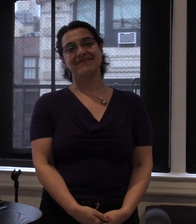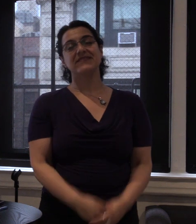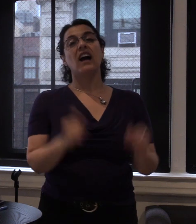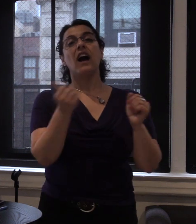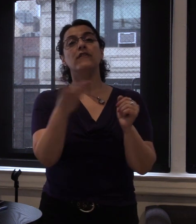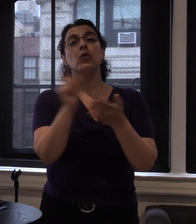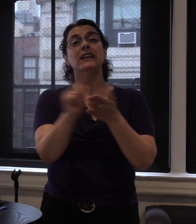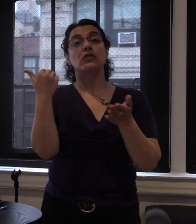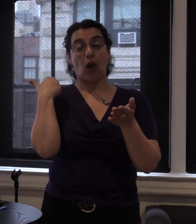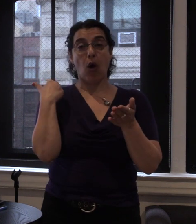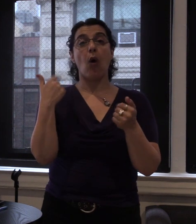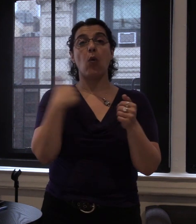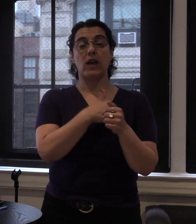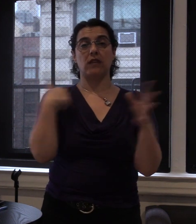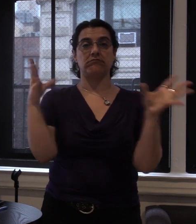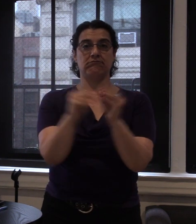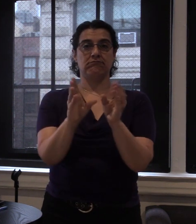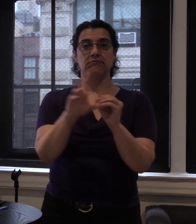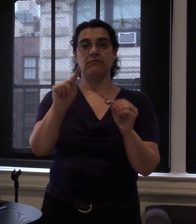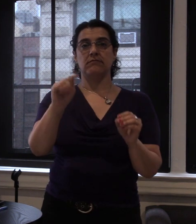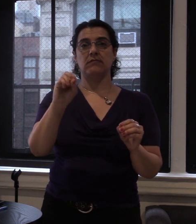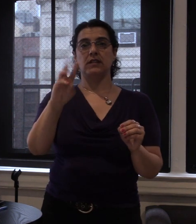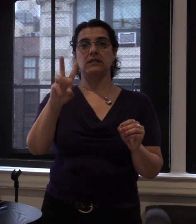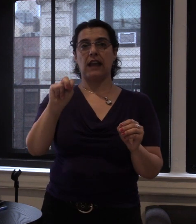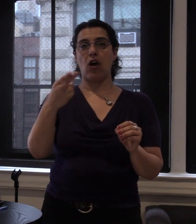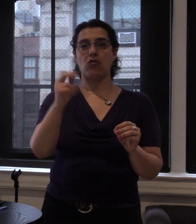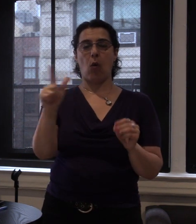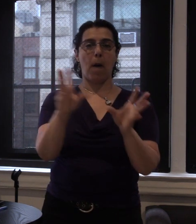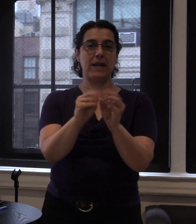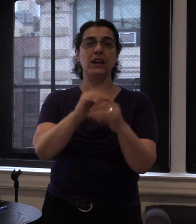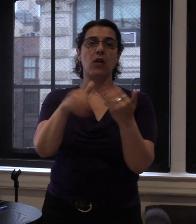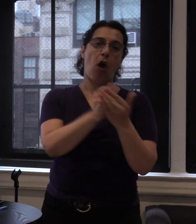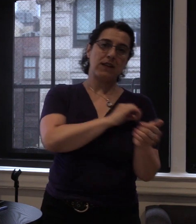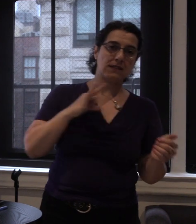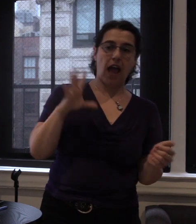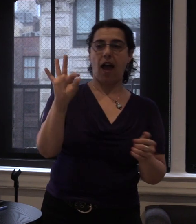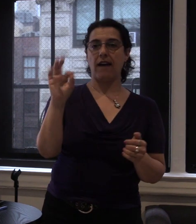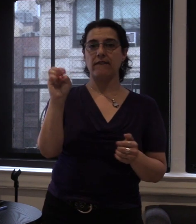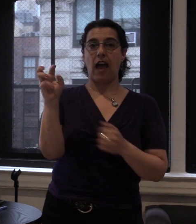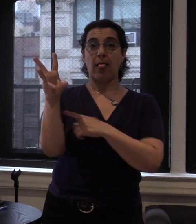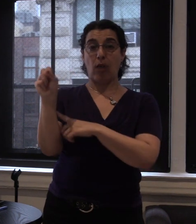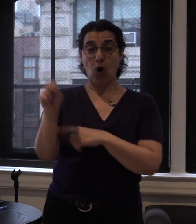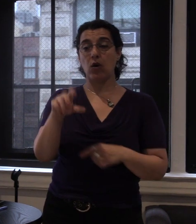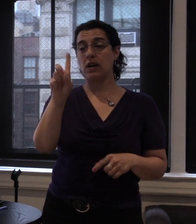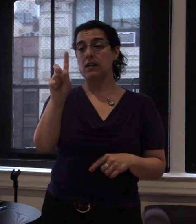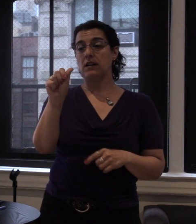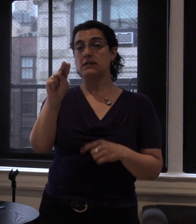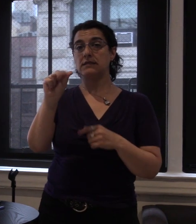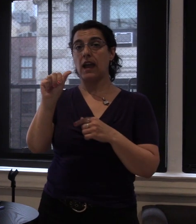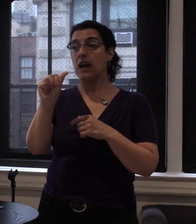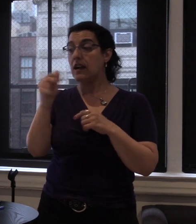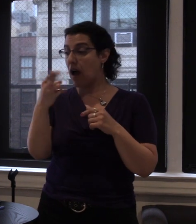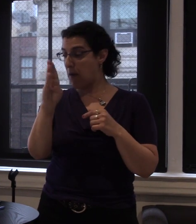couple of weeks ago, we had a town hall meeting here with all staff and fellows. And Dana Boyd, the